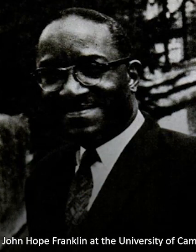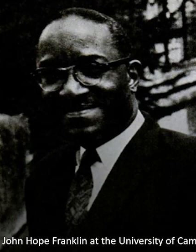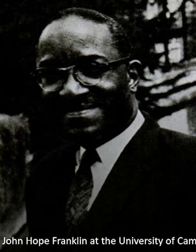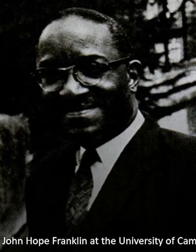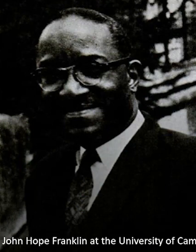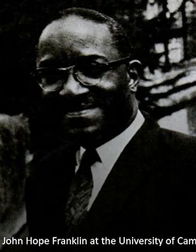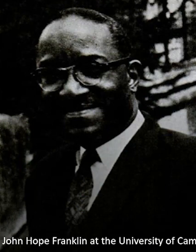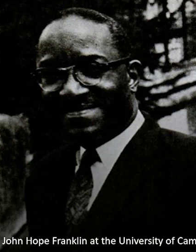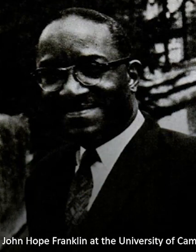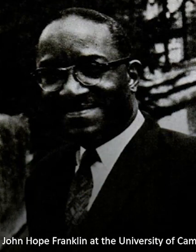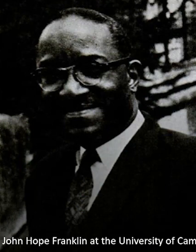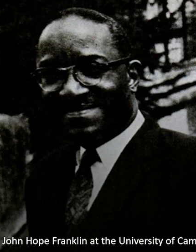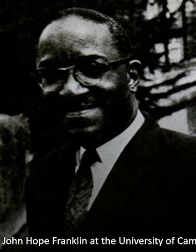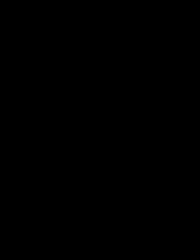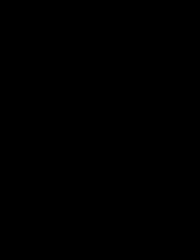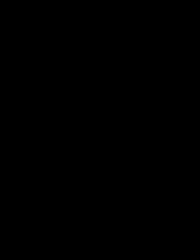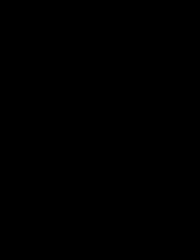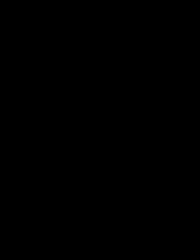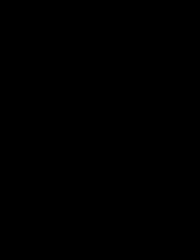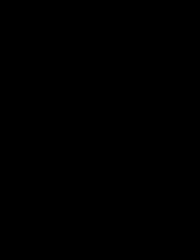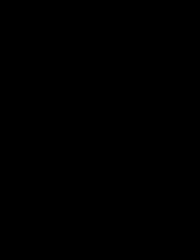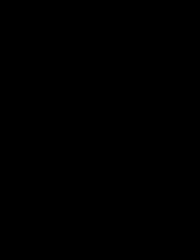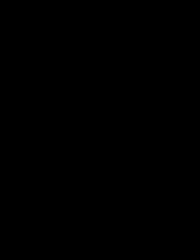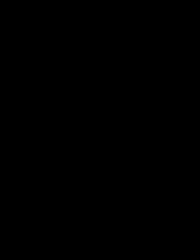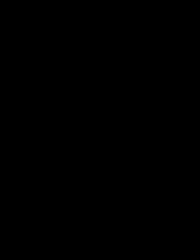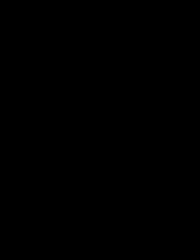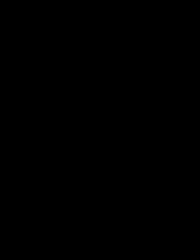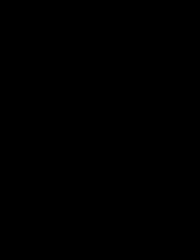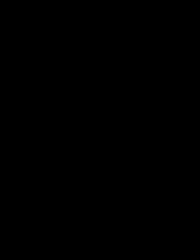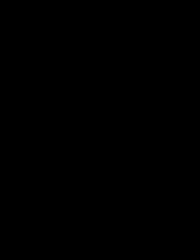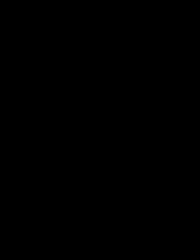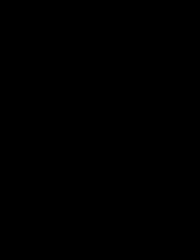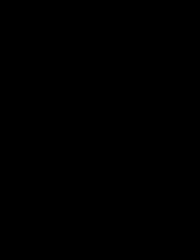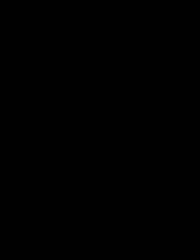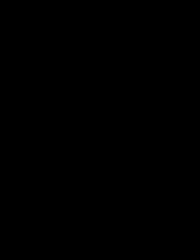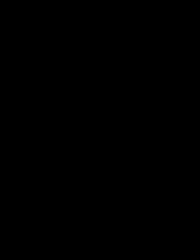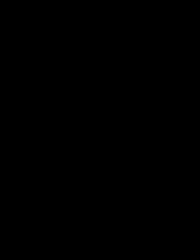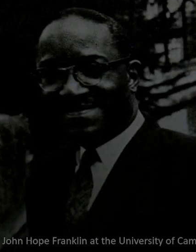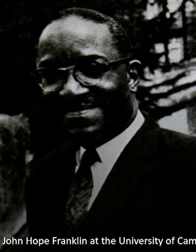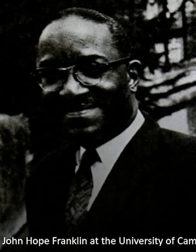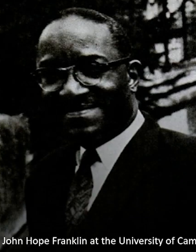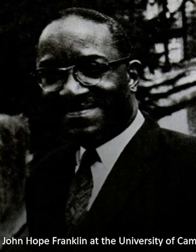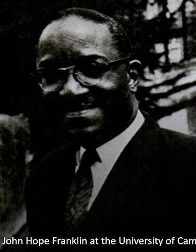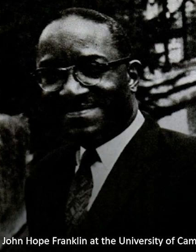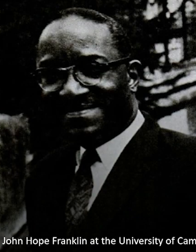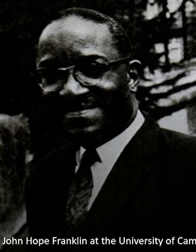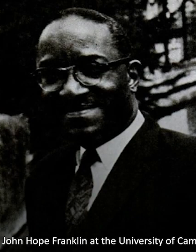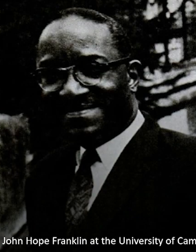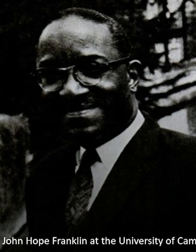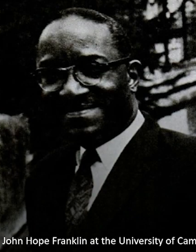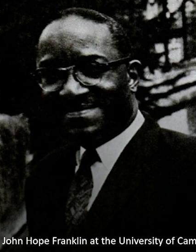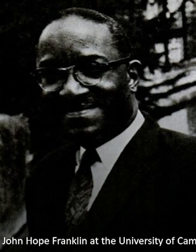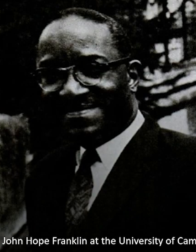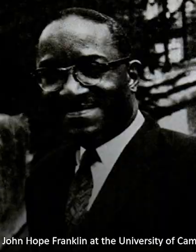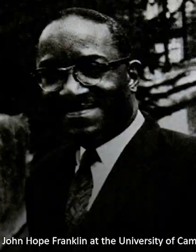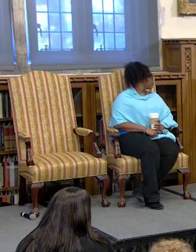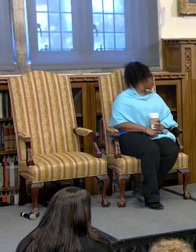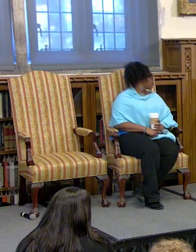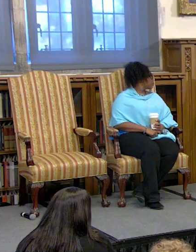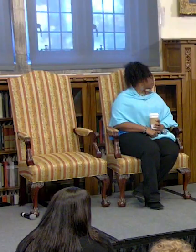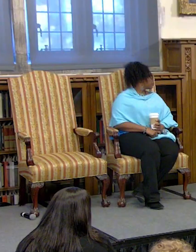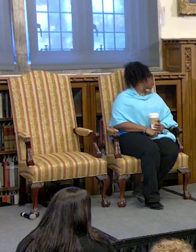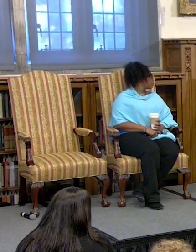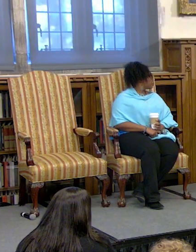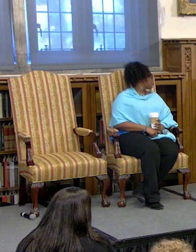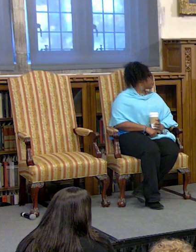researching the chapter for that book in the John Frank at Juke um with